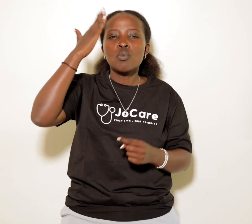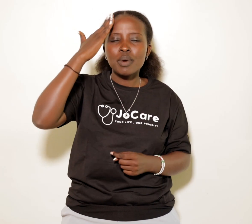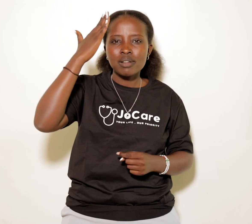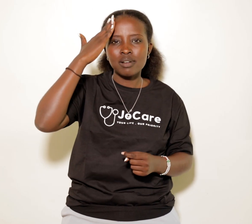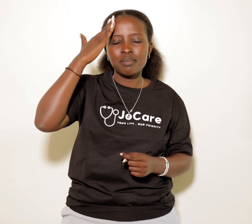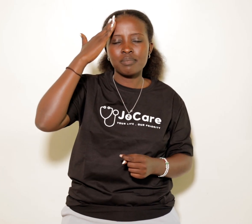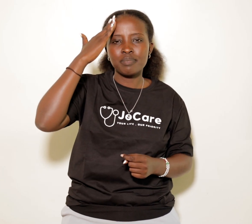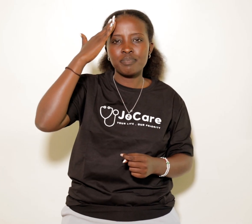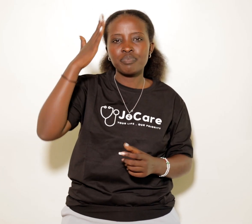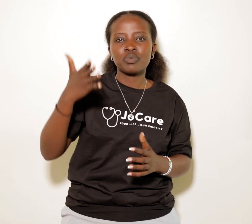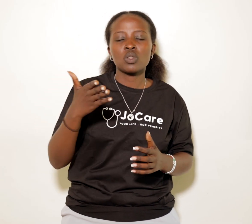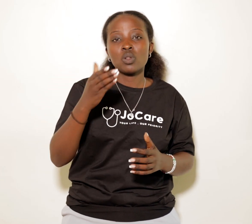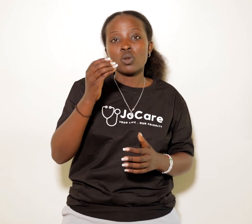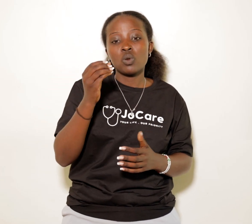all the